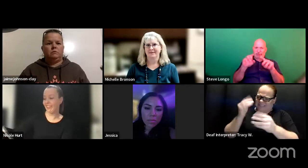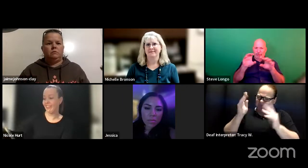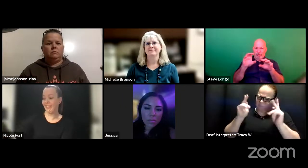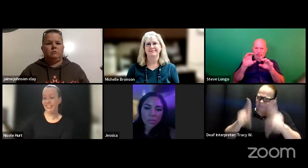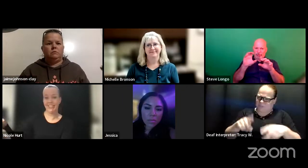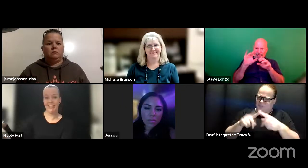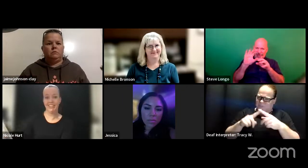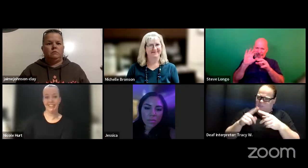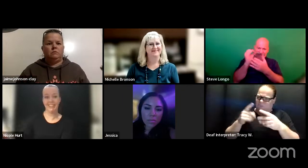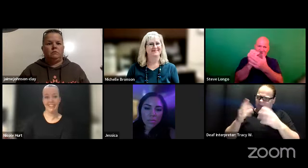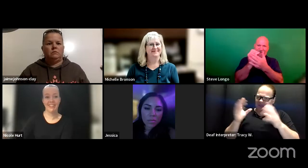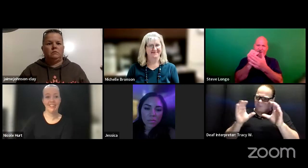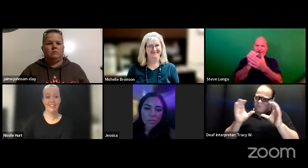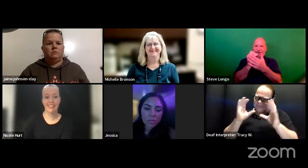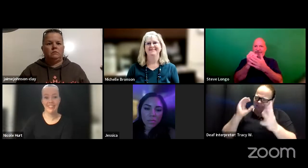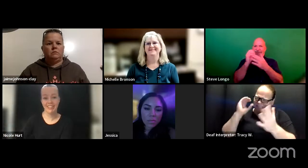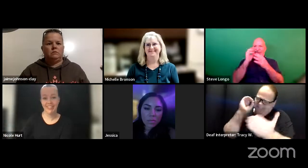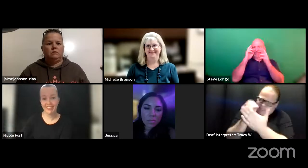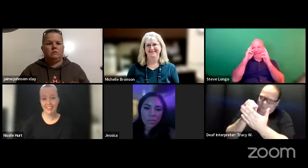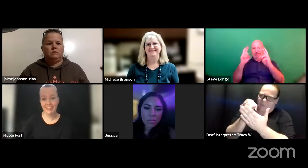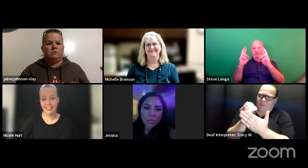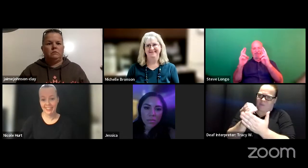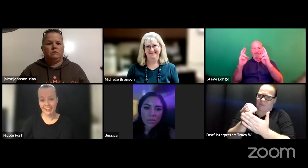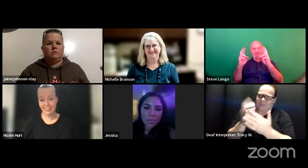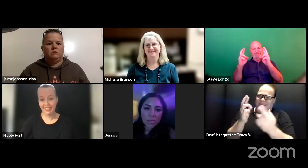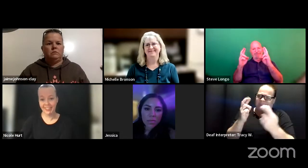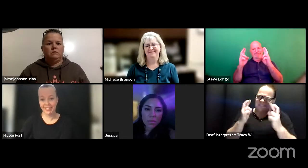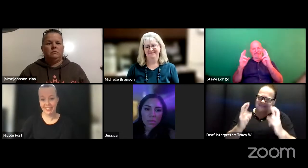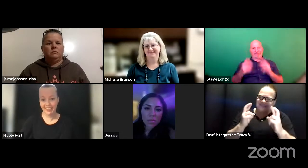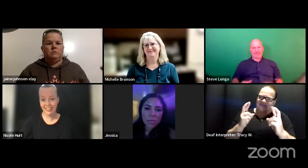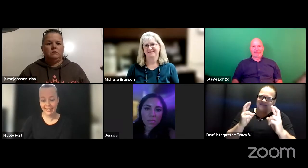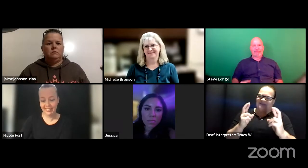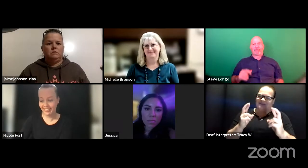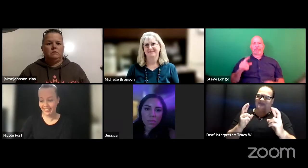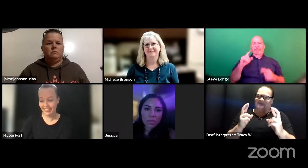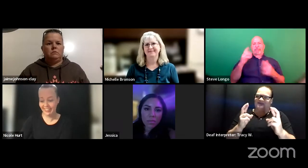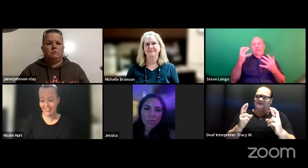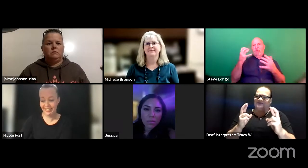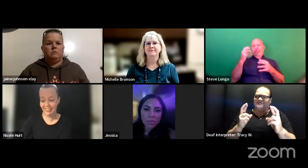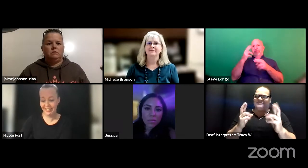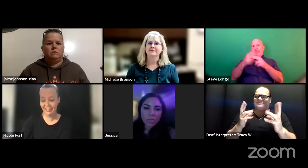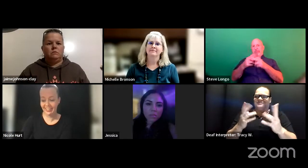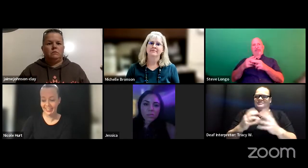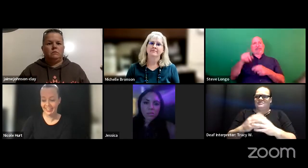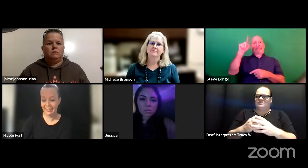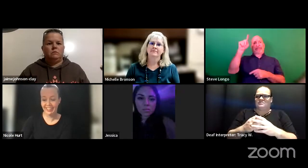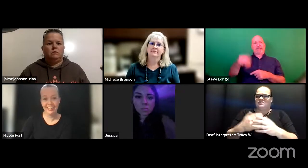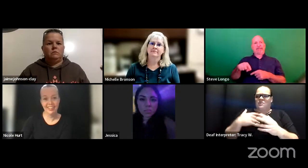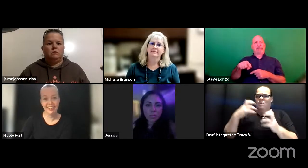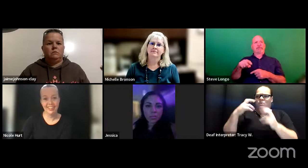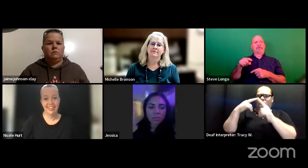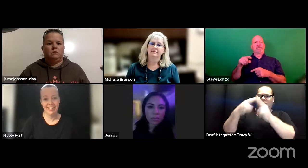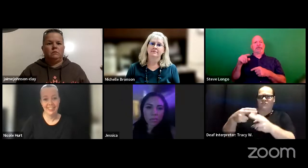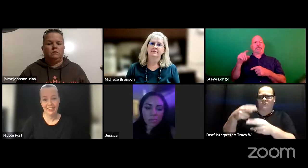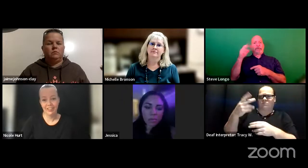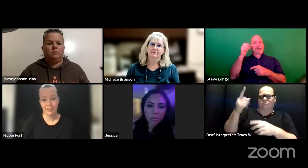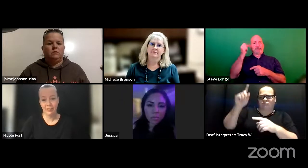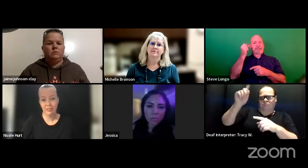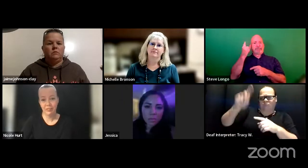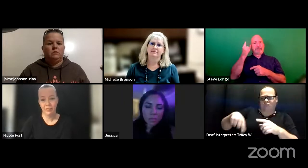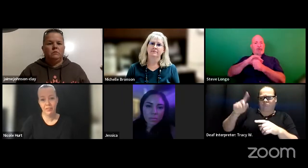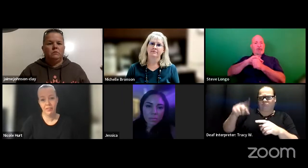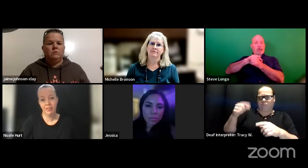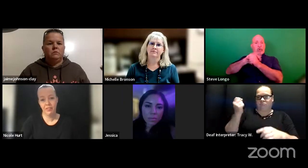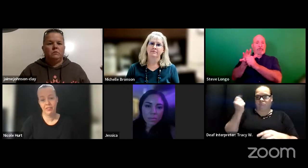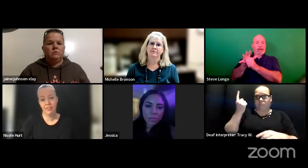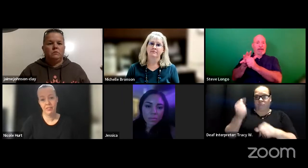this year. And for our treasurer to help to ensure that that happens.